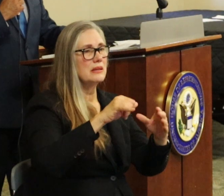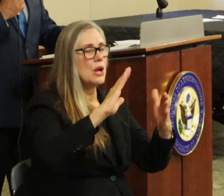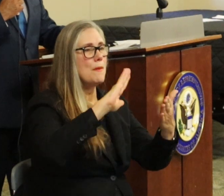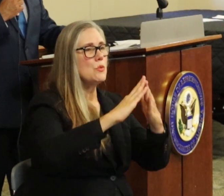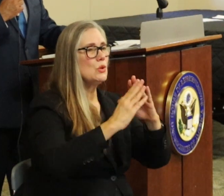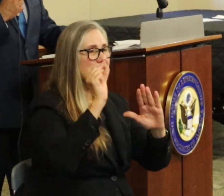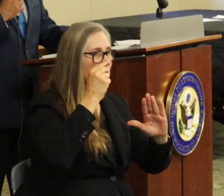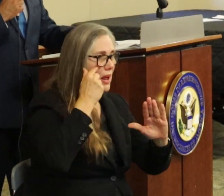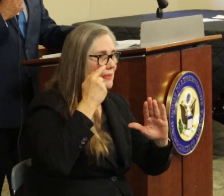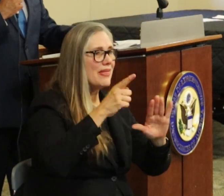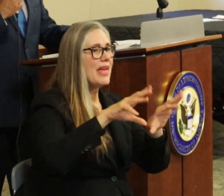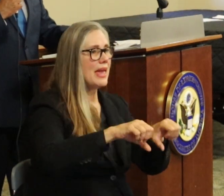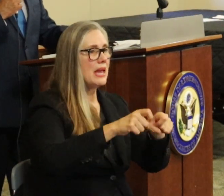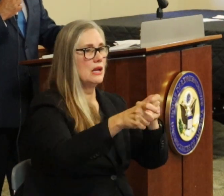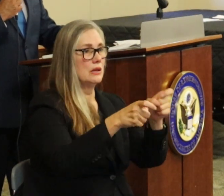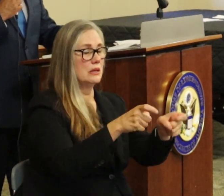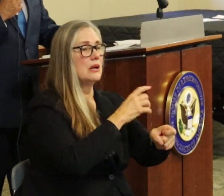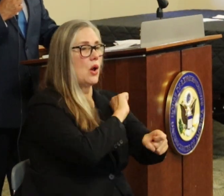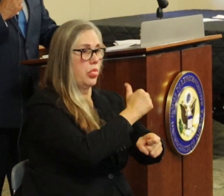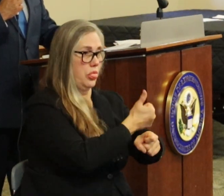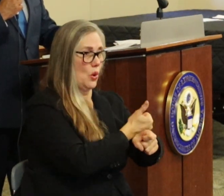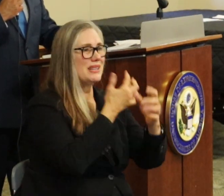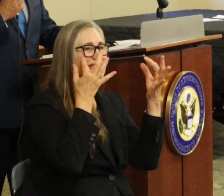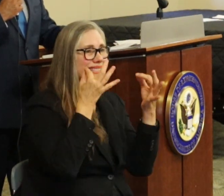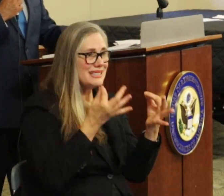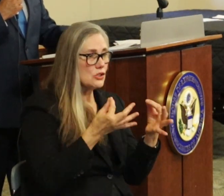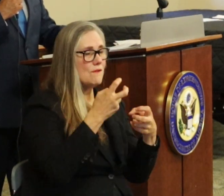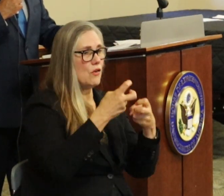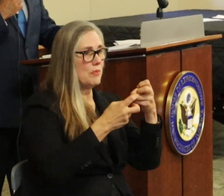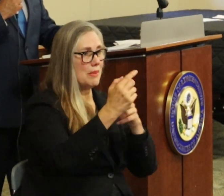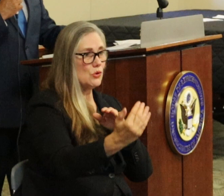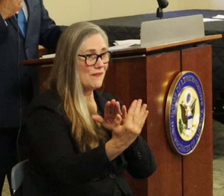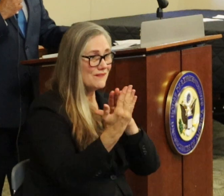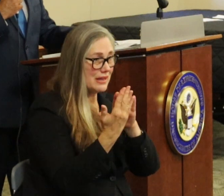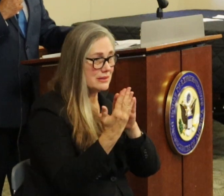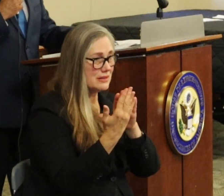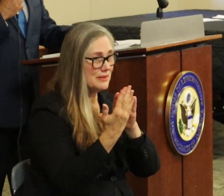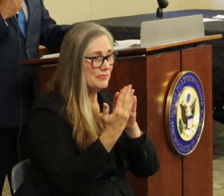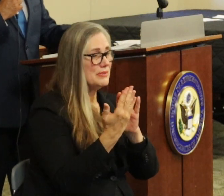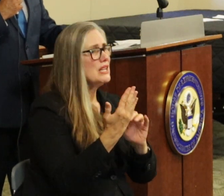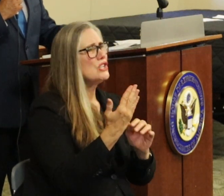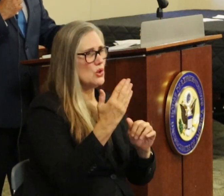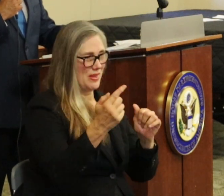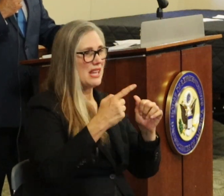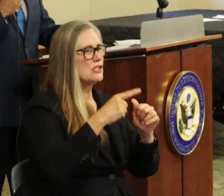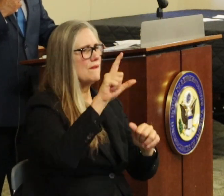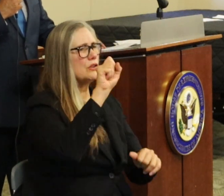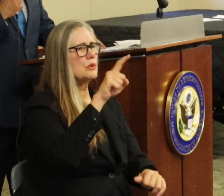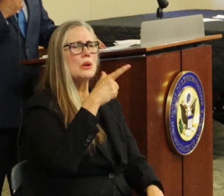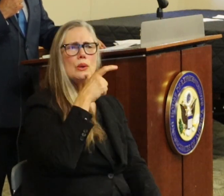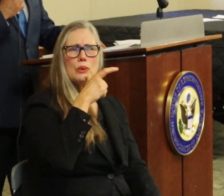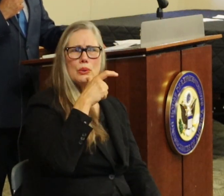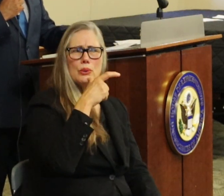authority and responsibility for the decisions and issues that you're facing. So that's the first question that should always be raised.